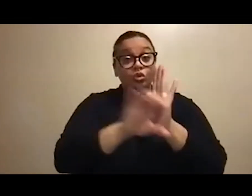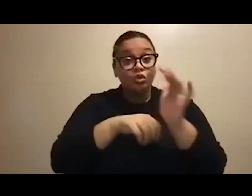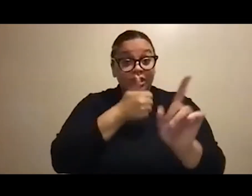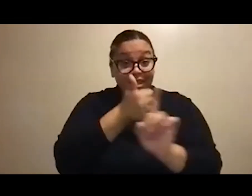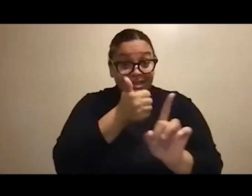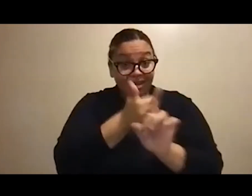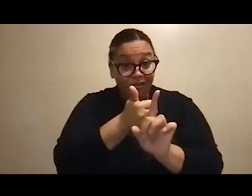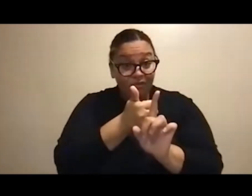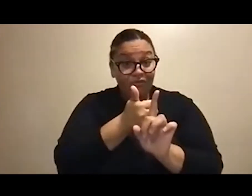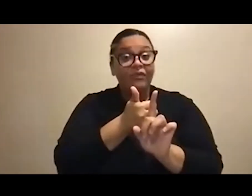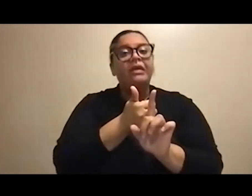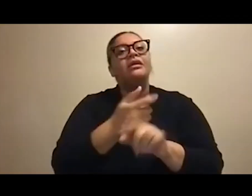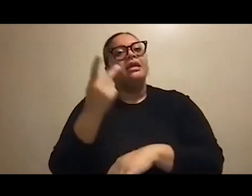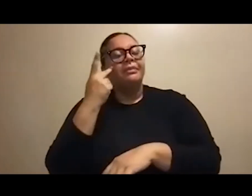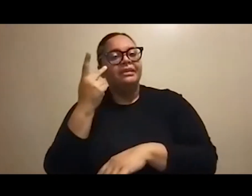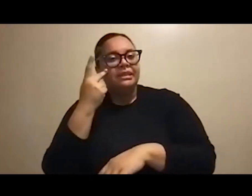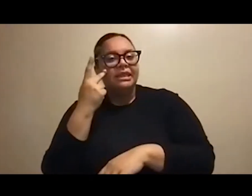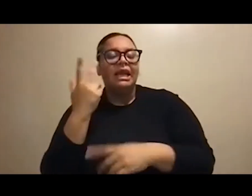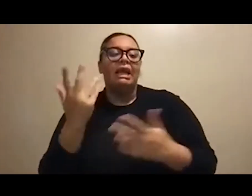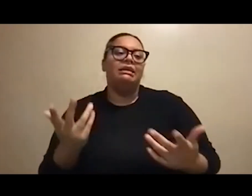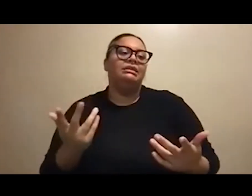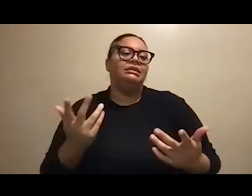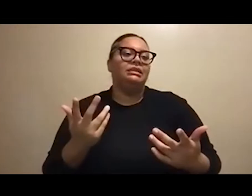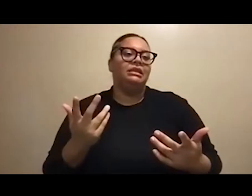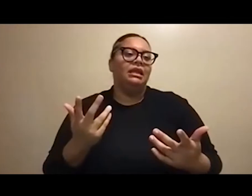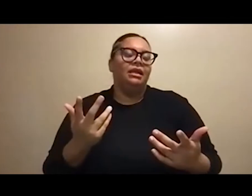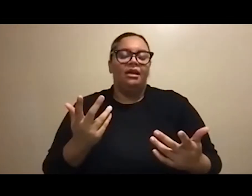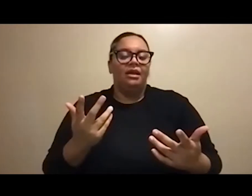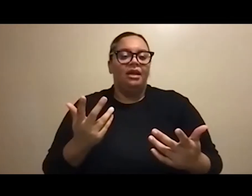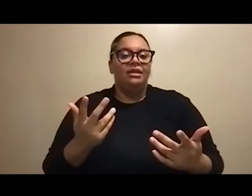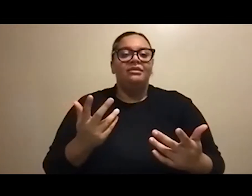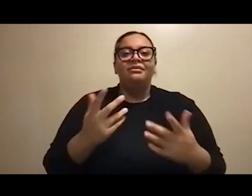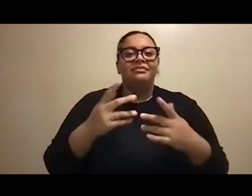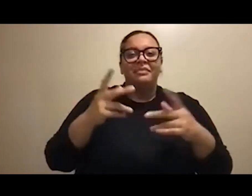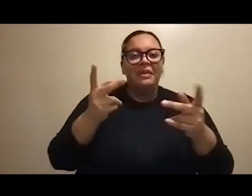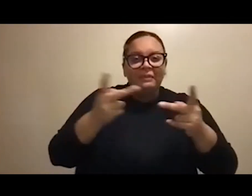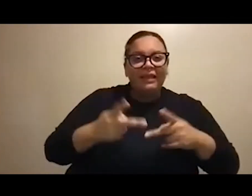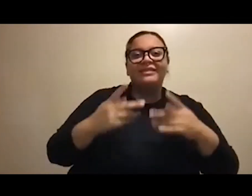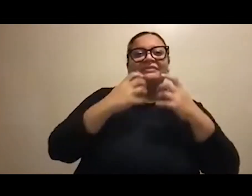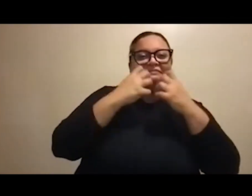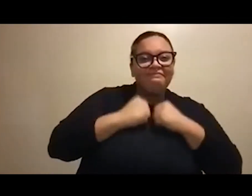be seen as a statement of principles and values hammered out and fought